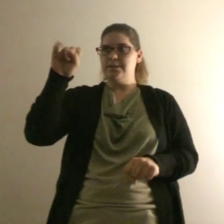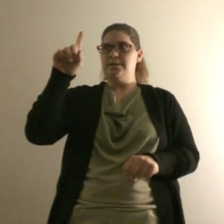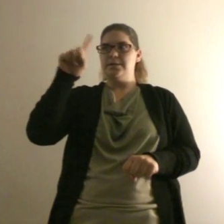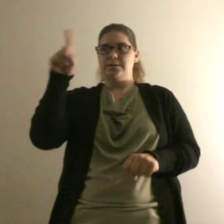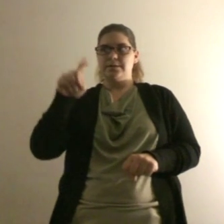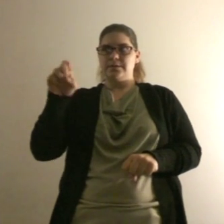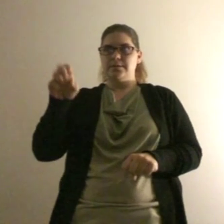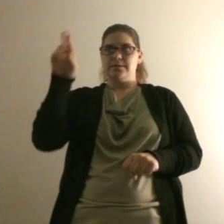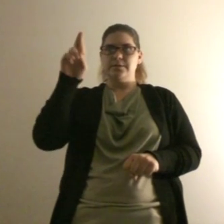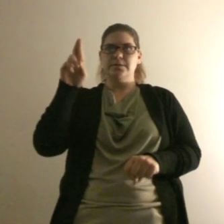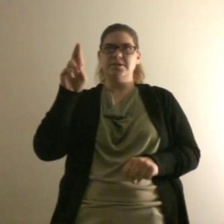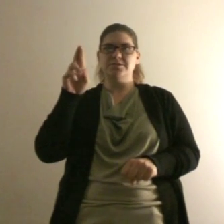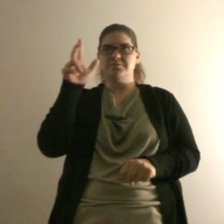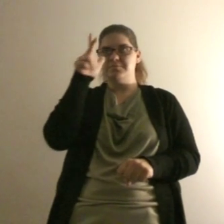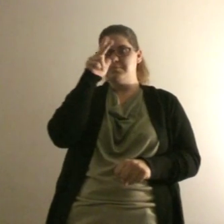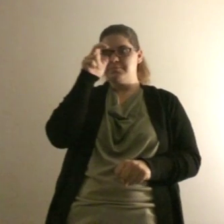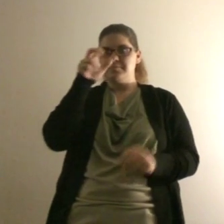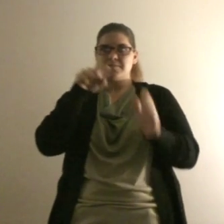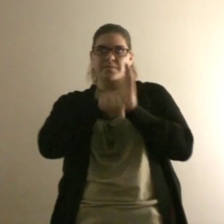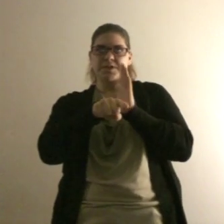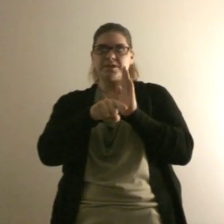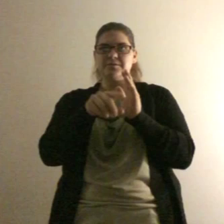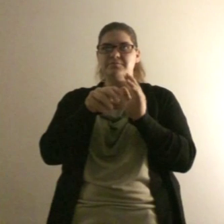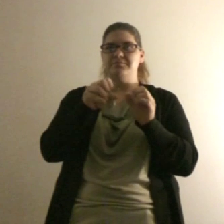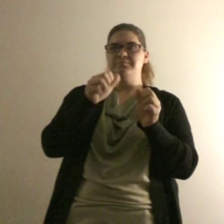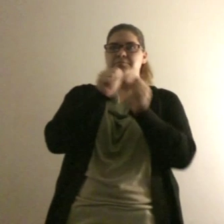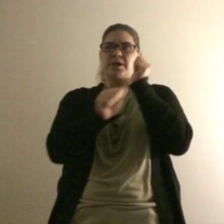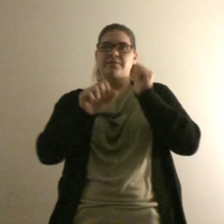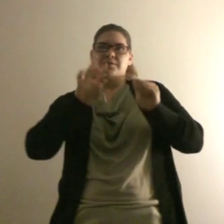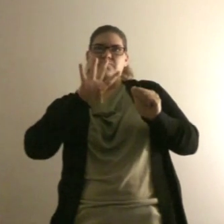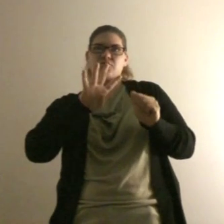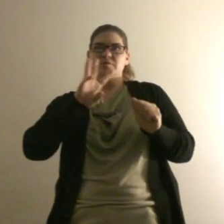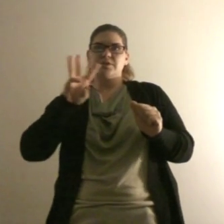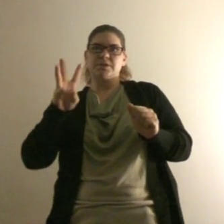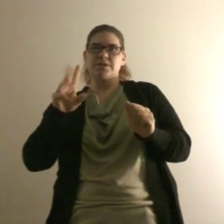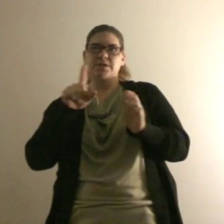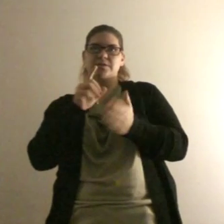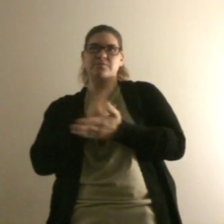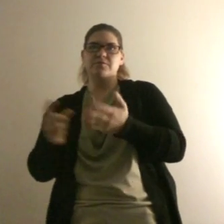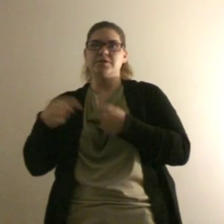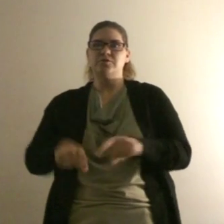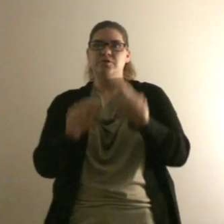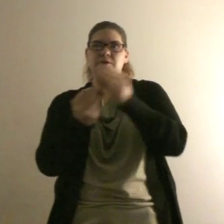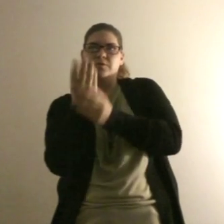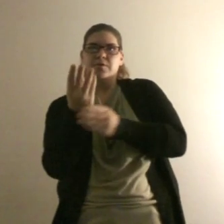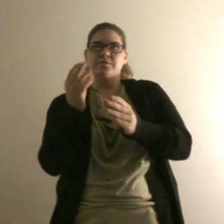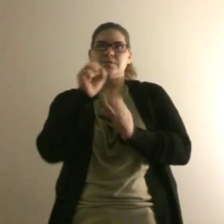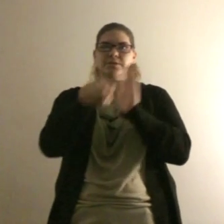feeder. One shot of this feeder every 4 to 6 weeks during the growing season will protect your investment.